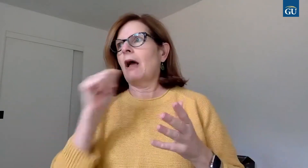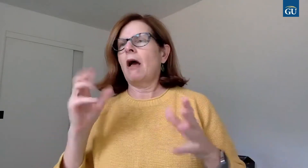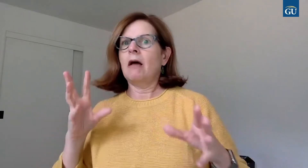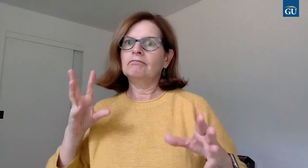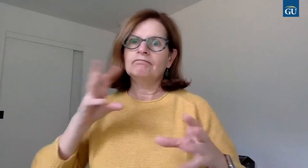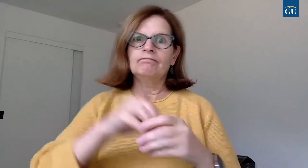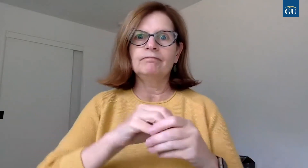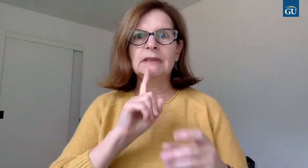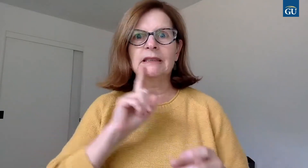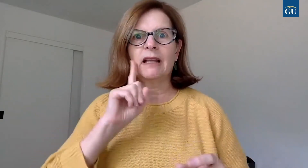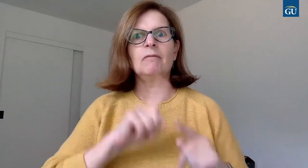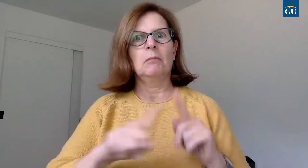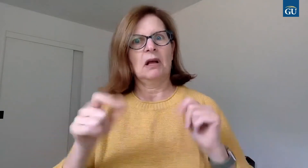may sign.